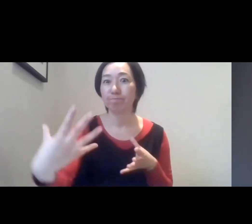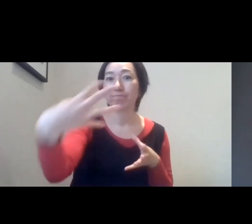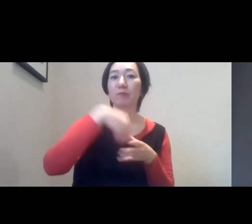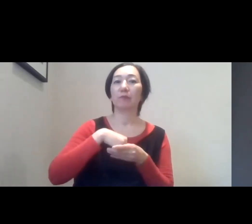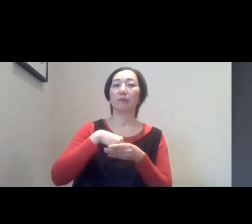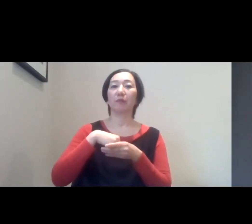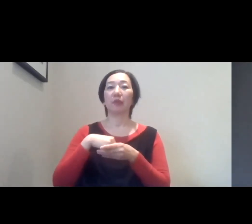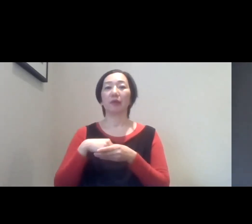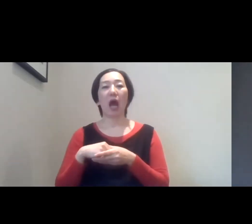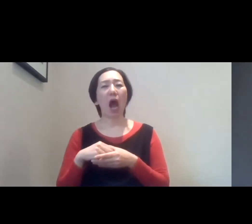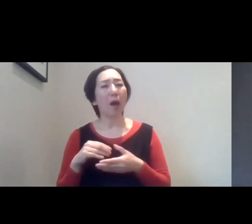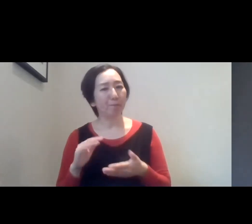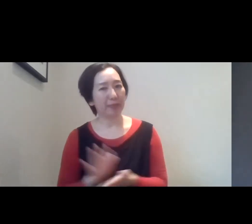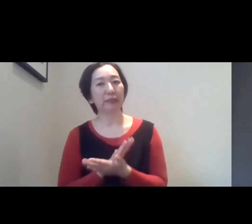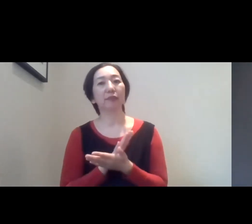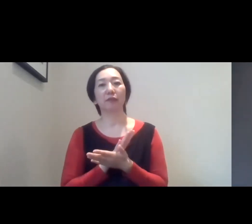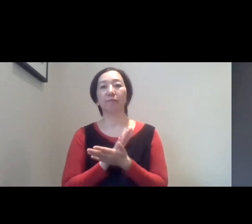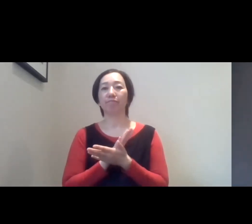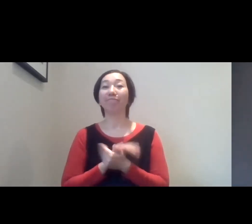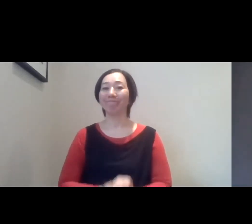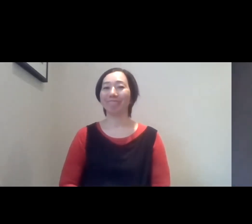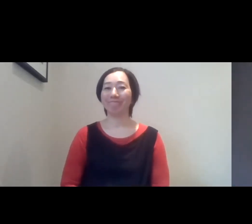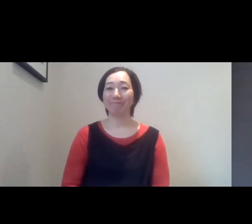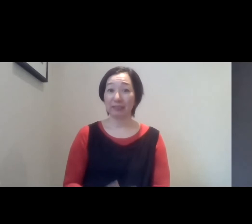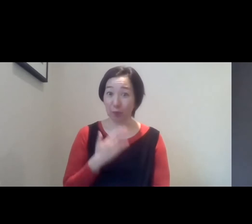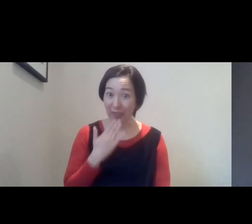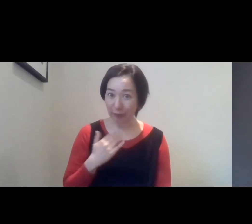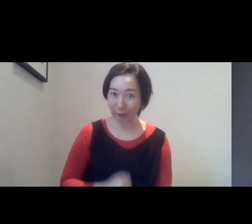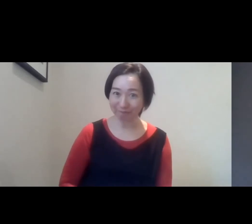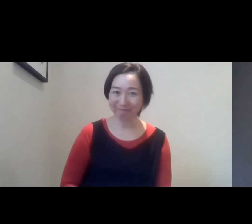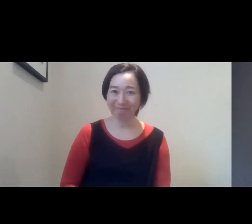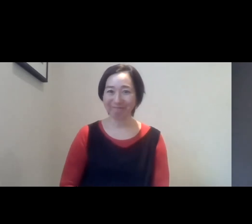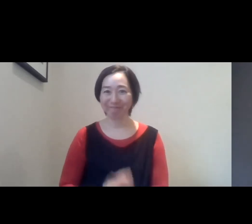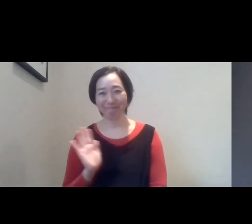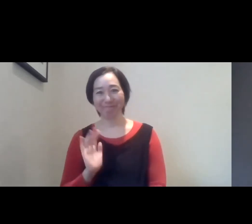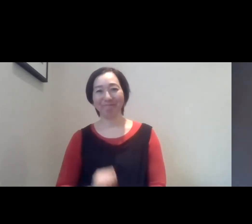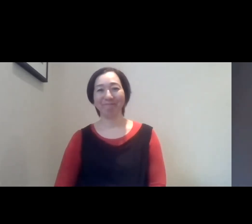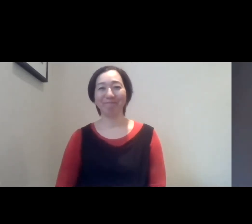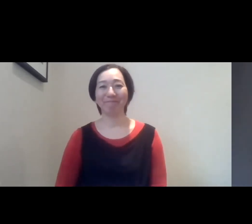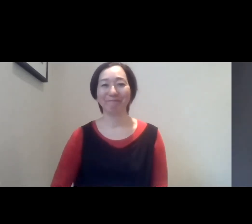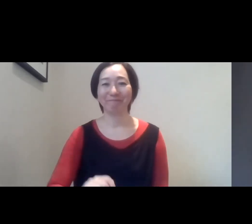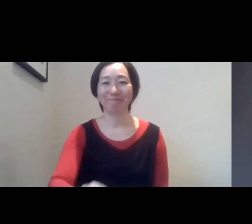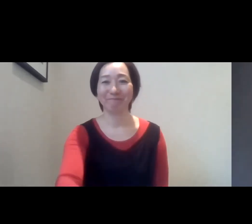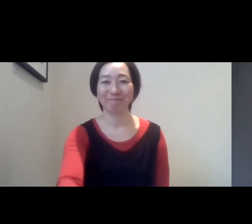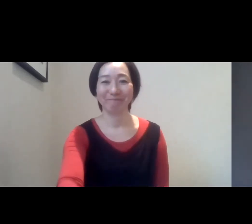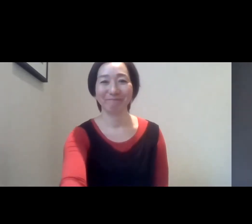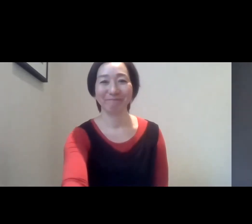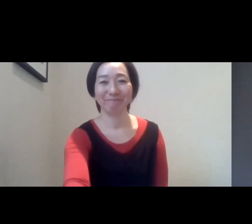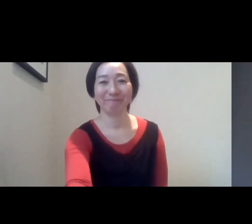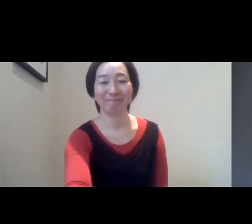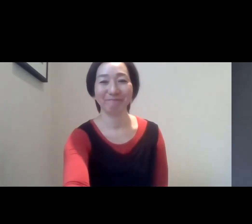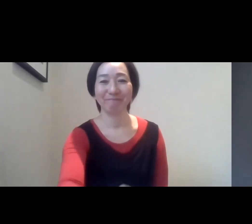about. So if you're interested in joining us, we would love to see you. So thank you very much for watching my presentation.